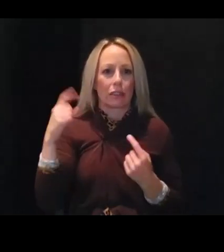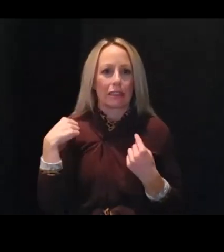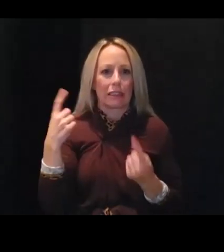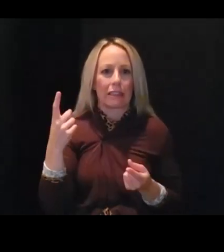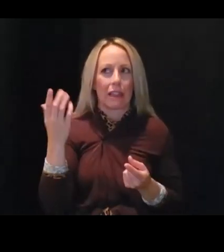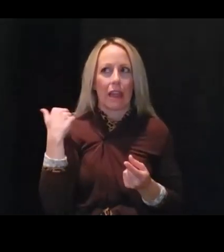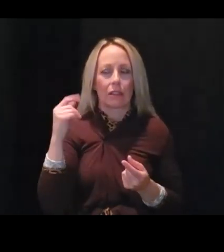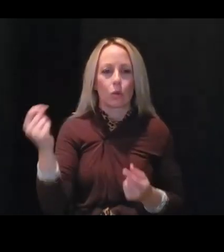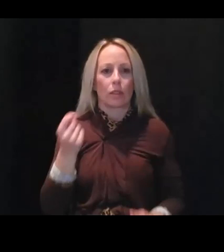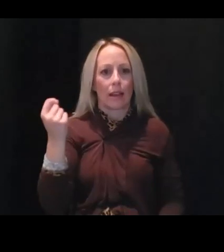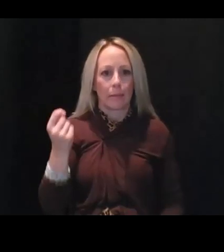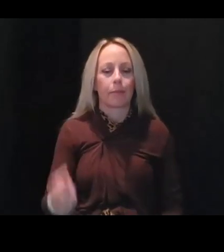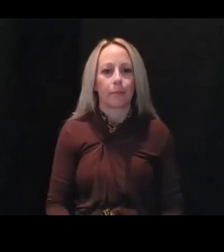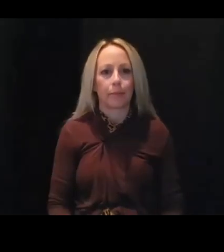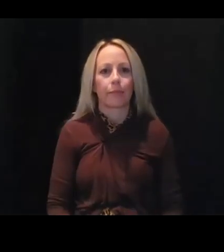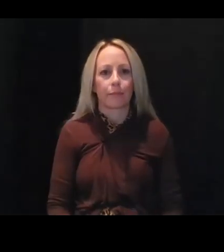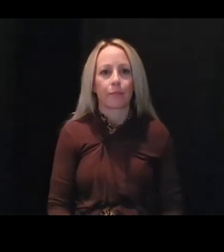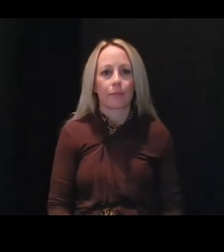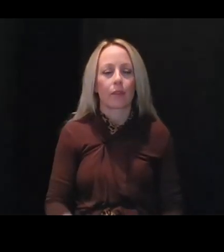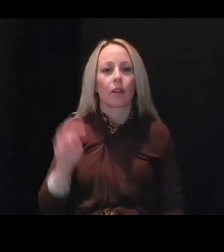Tuesday. So